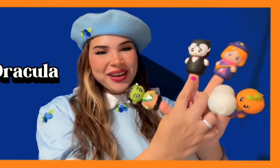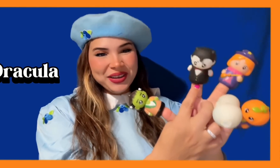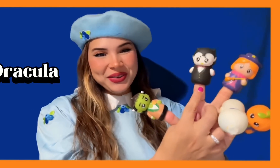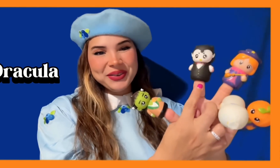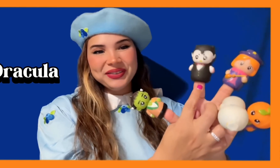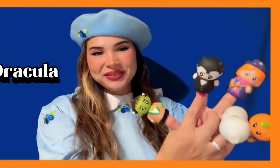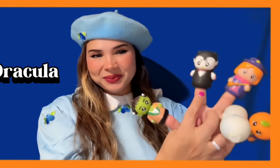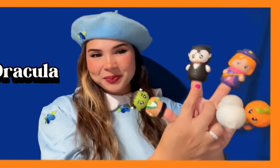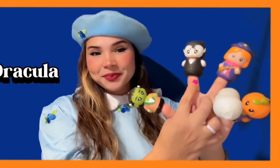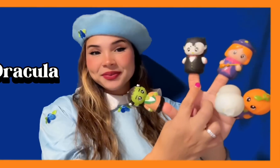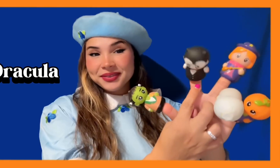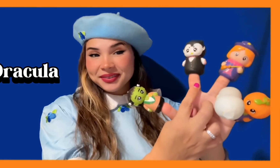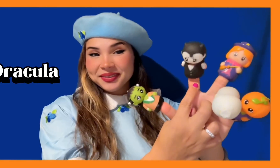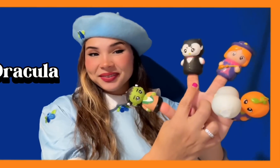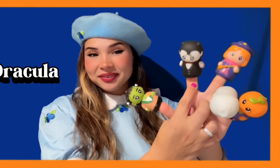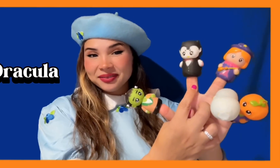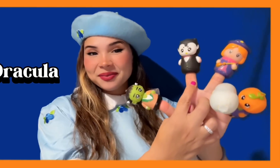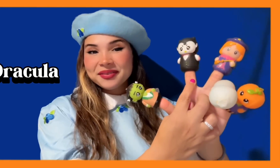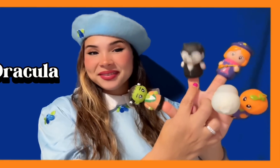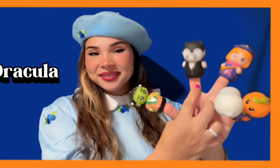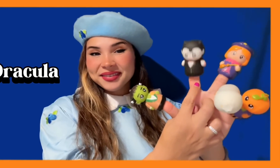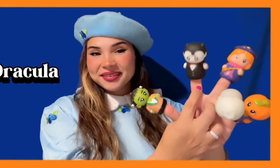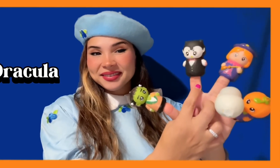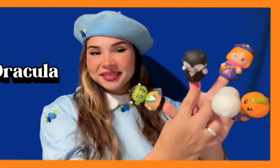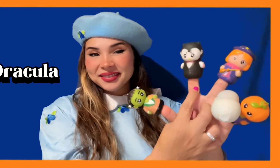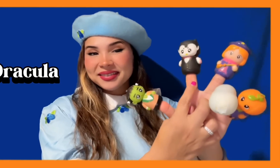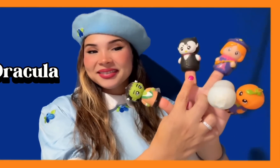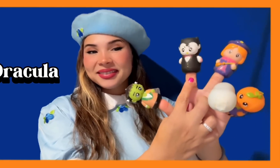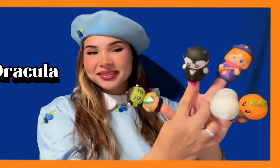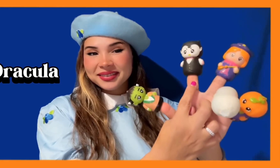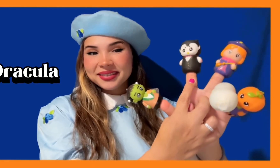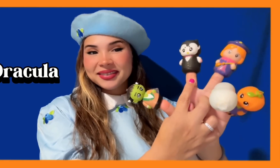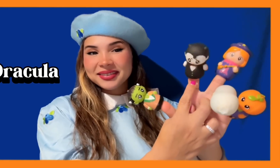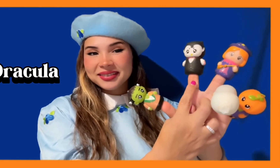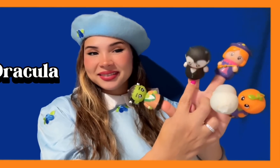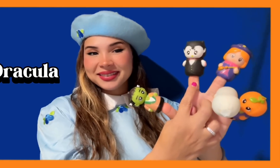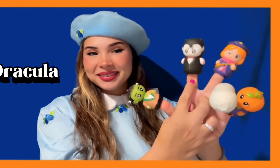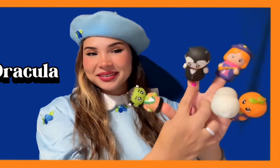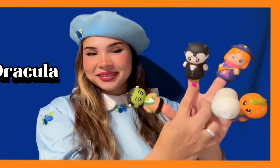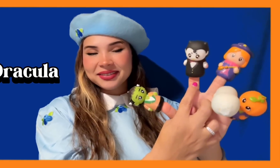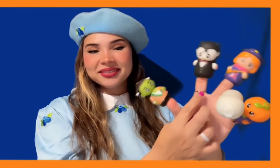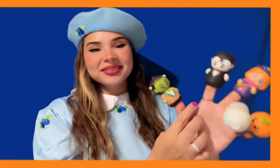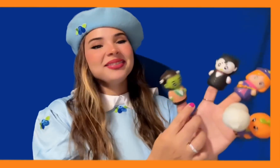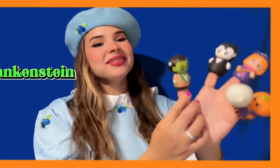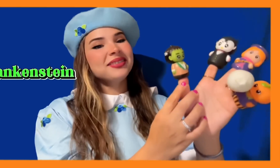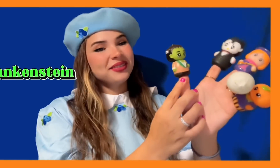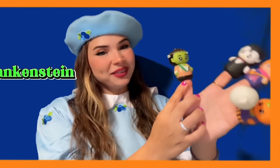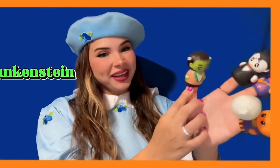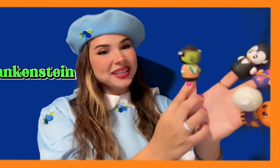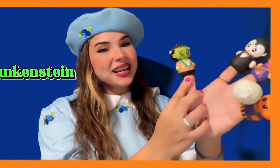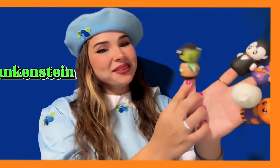you? Here I am, how do you do? Frankenstein